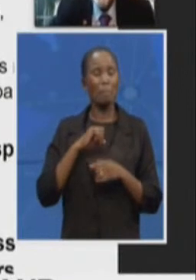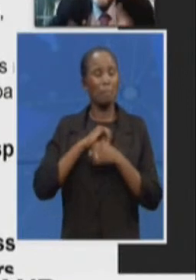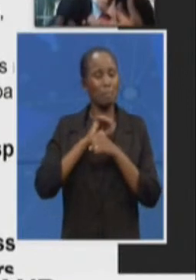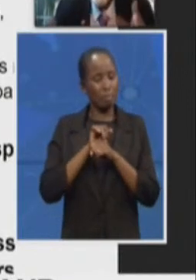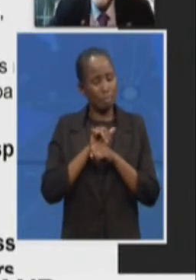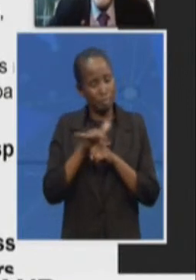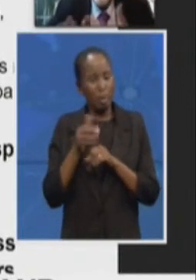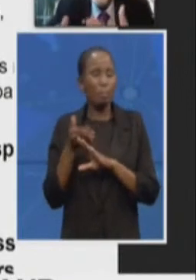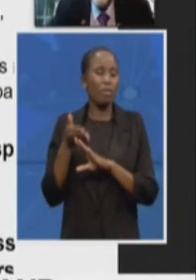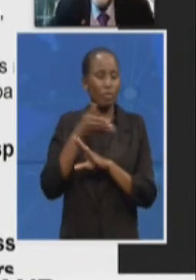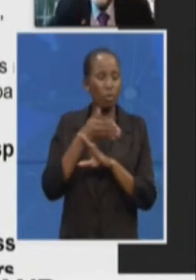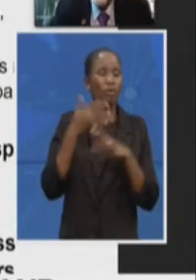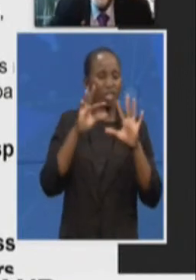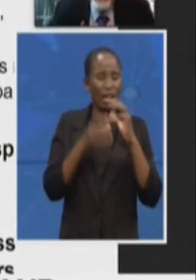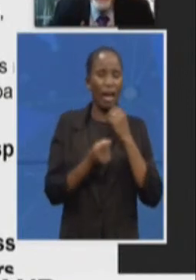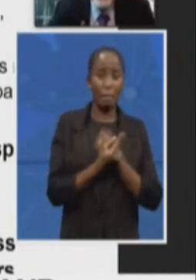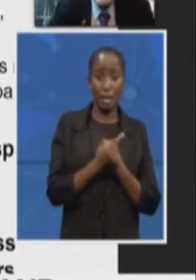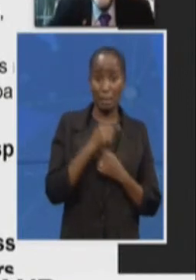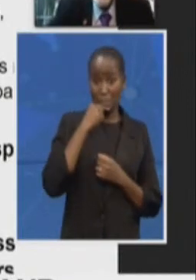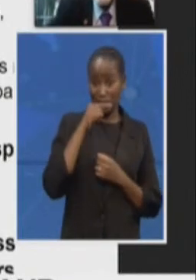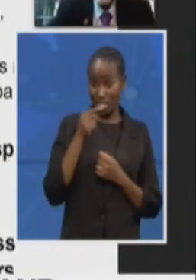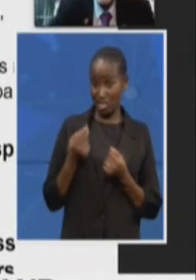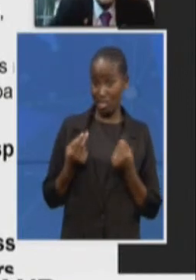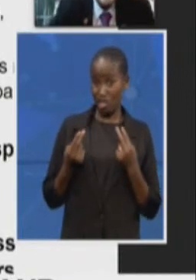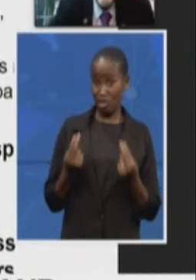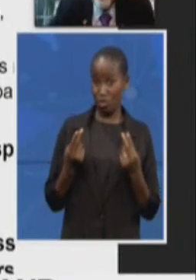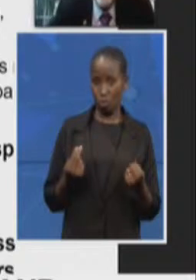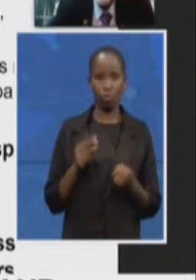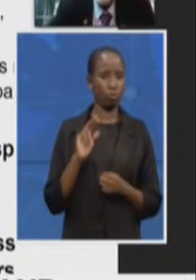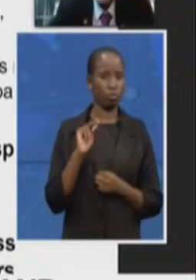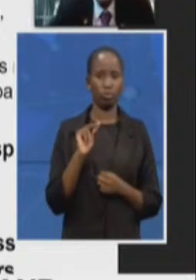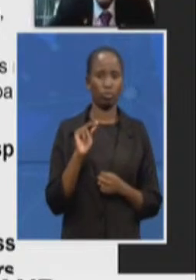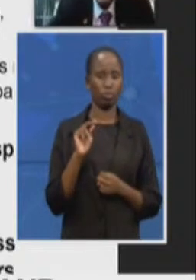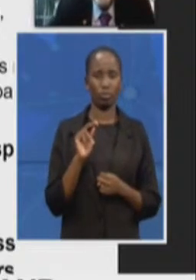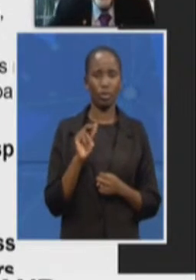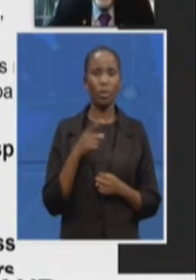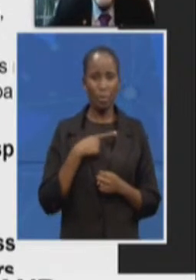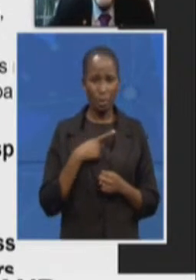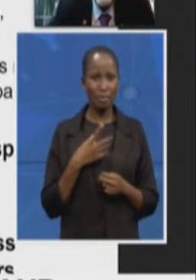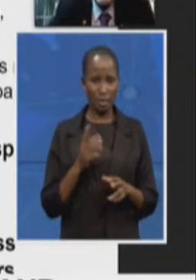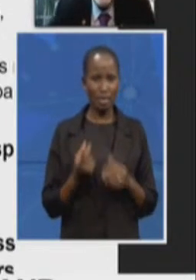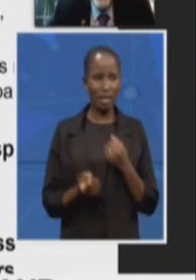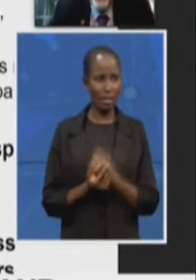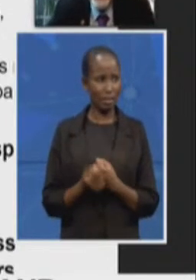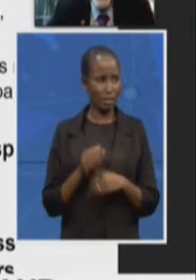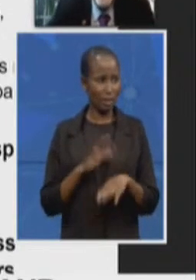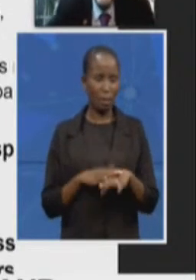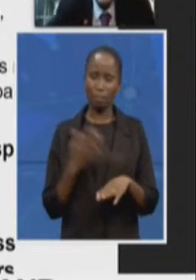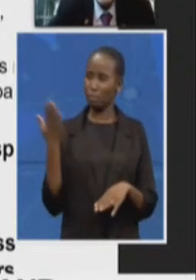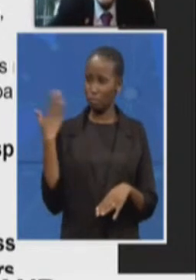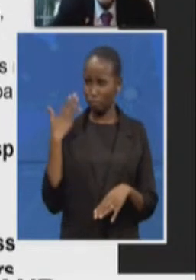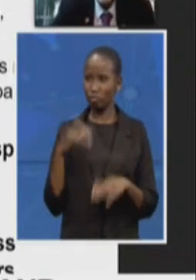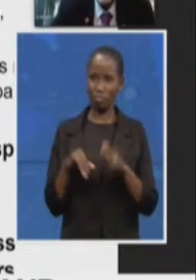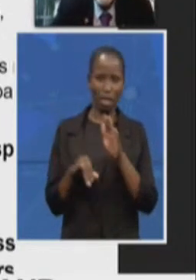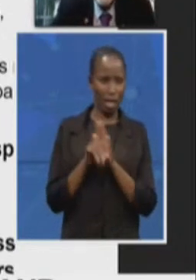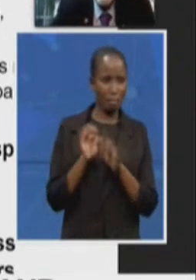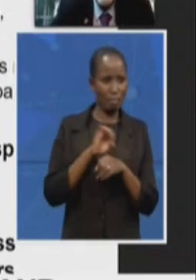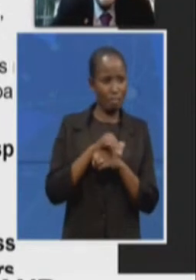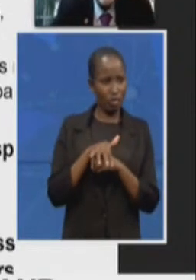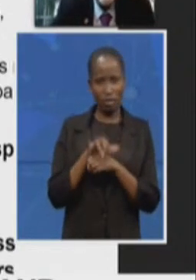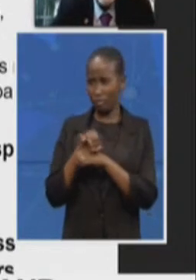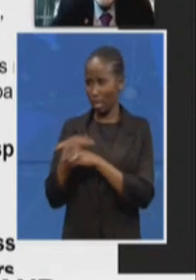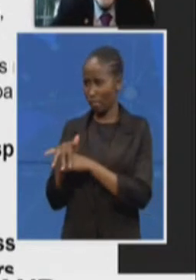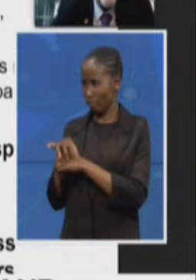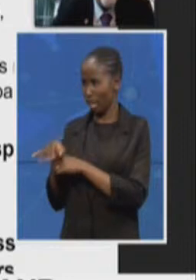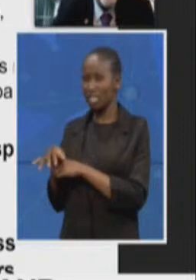dealt. We've been among the first to describe variants before. So we know how to do this, including how to deal with variants